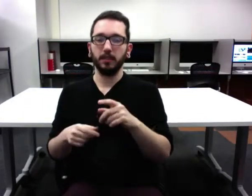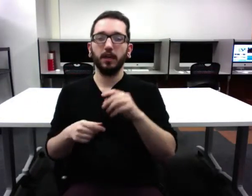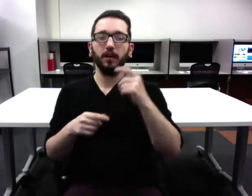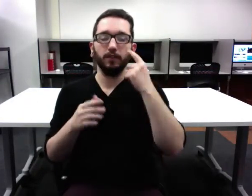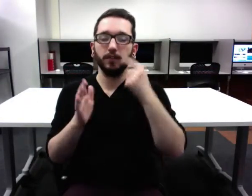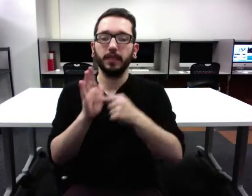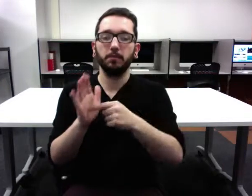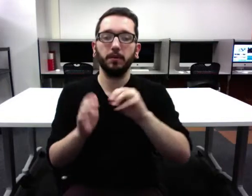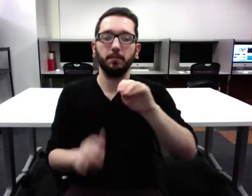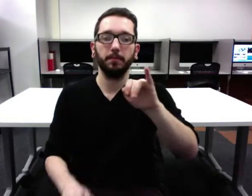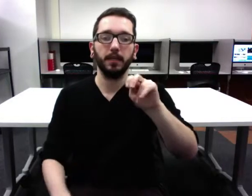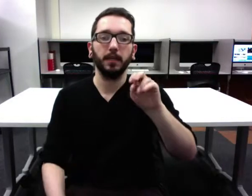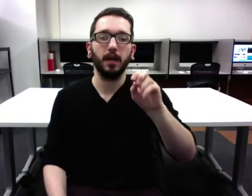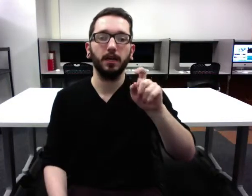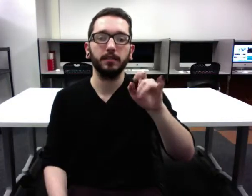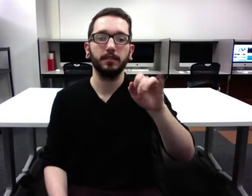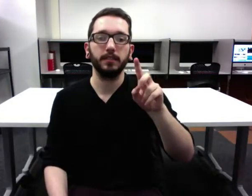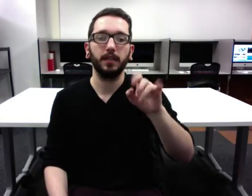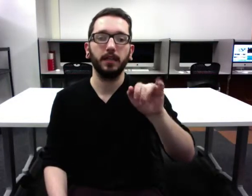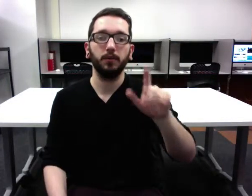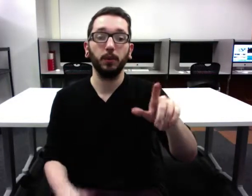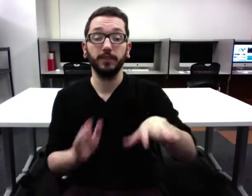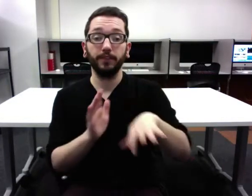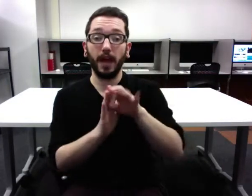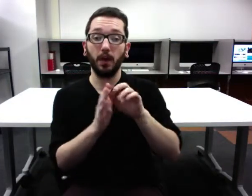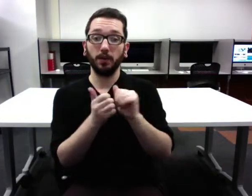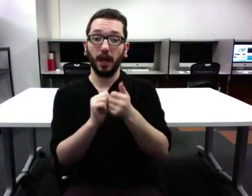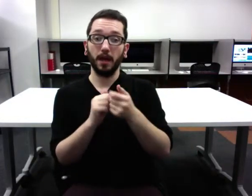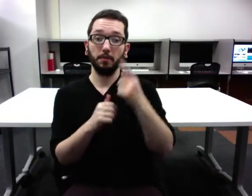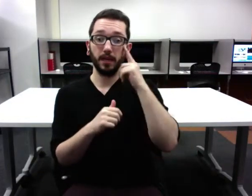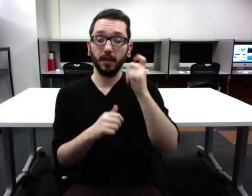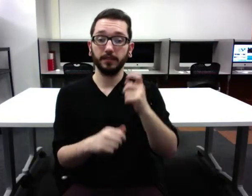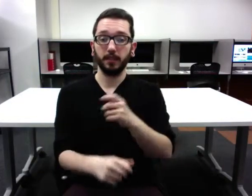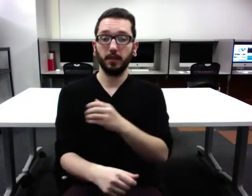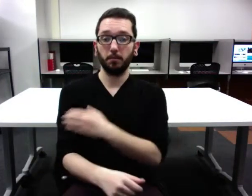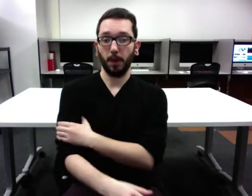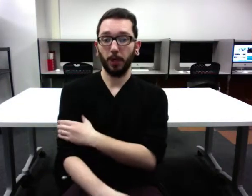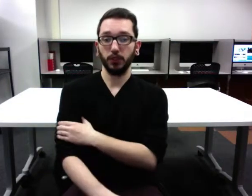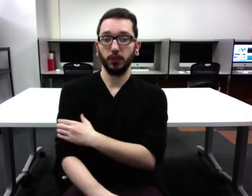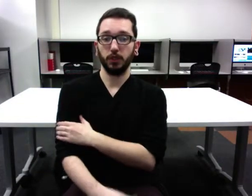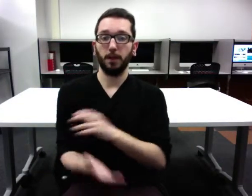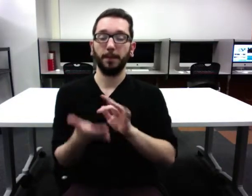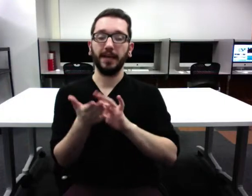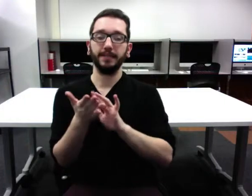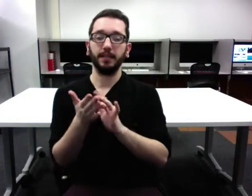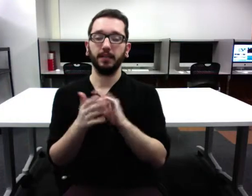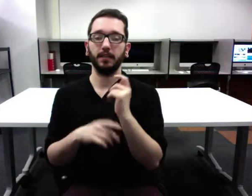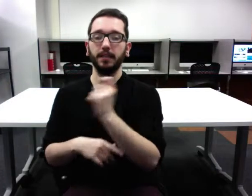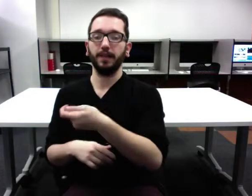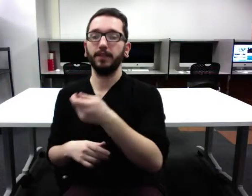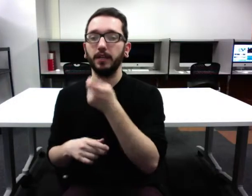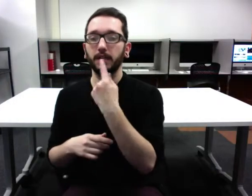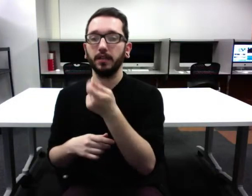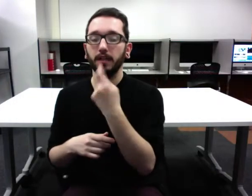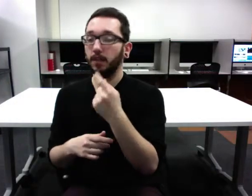hair loss for men, was actually a blood pressure medication. They found that when they gave it for blood pressure, it wasn't so great for blood pressure, but when